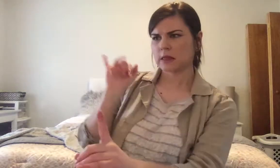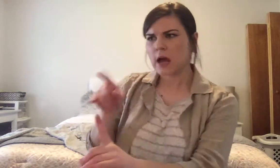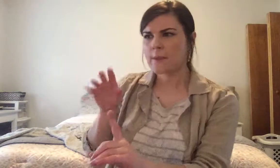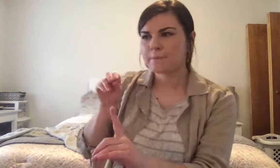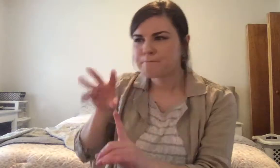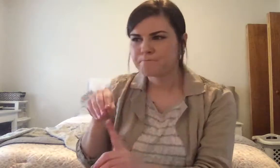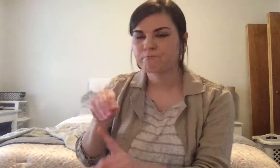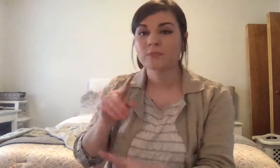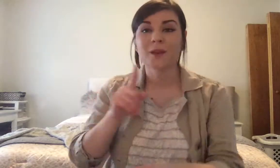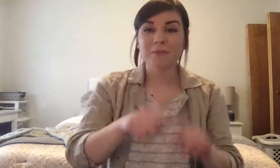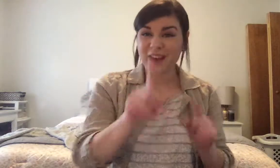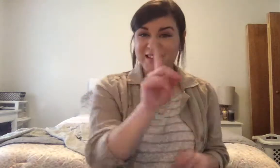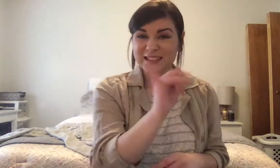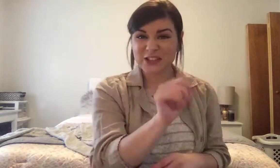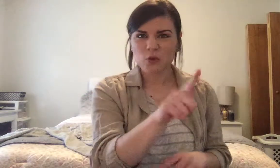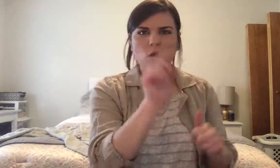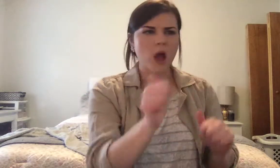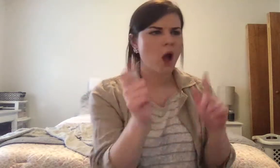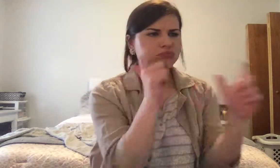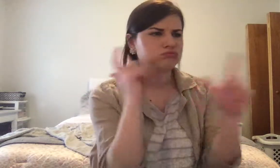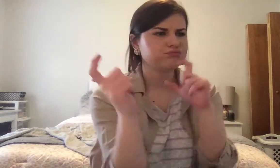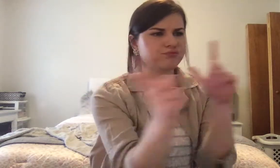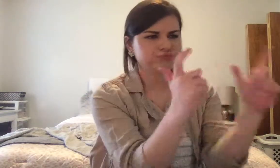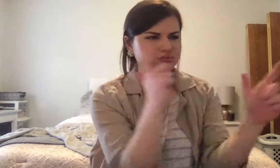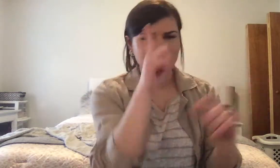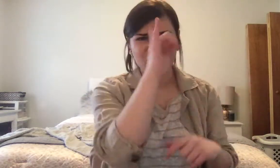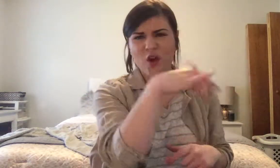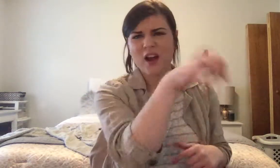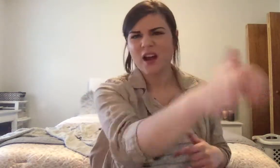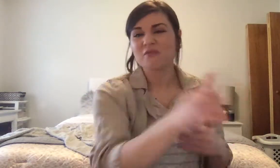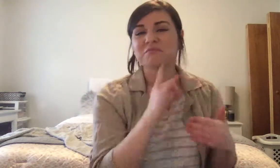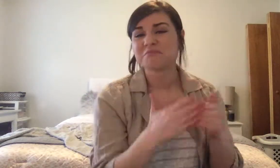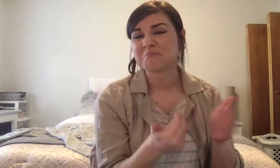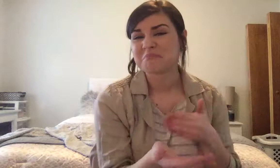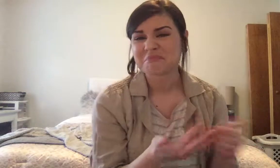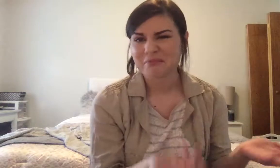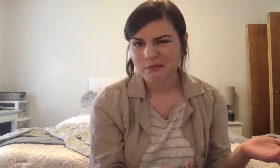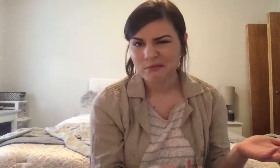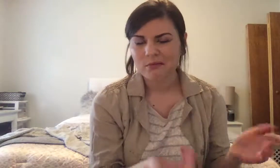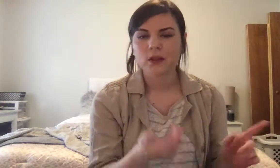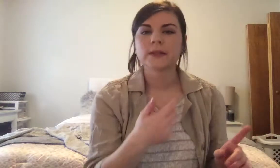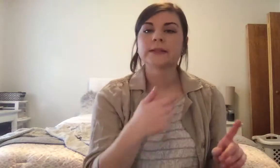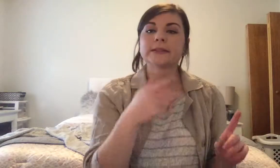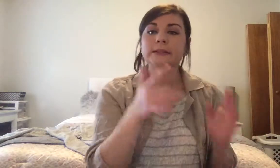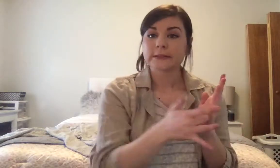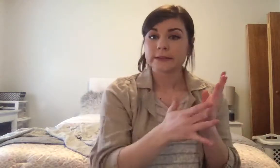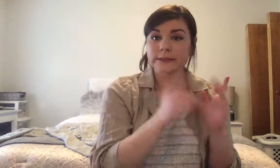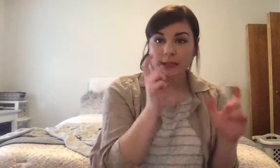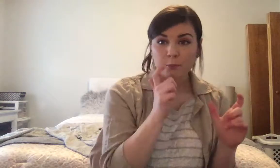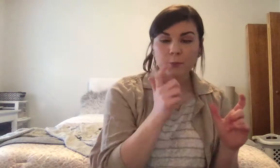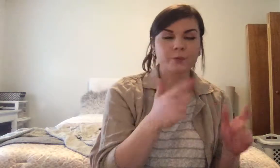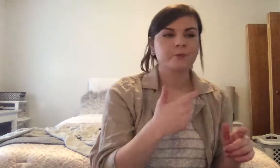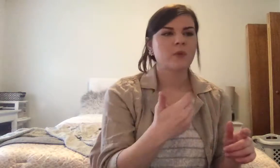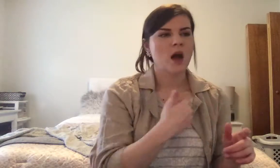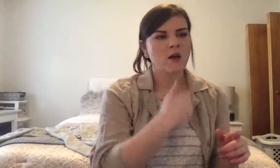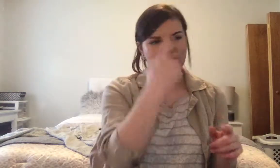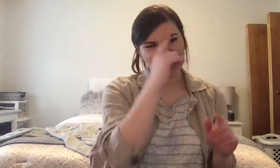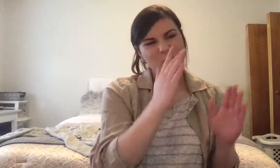and it doesn't really matter. So I had my digital camera for a little bit, but because I took such a long hiatus with